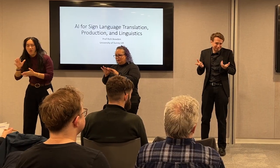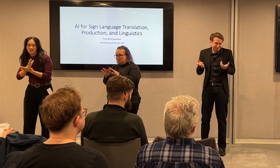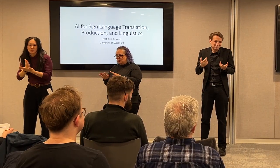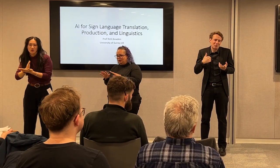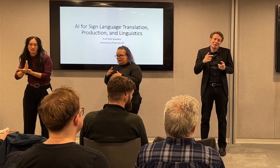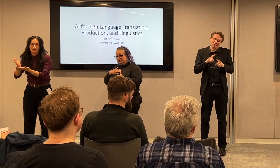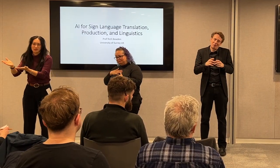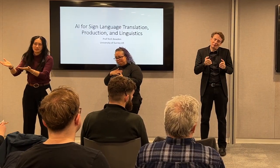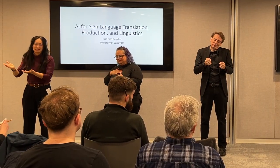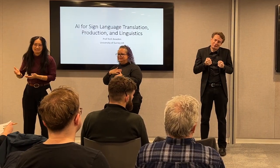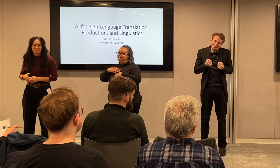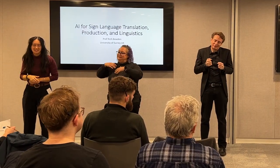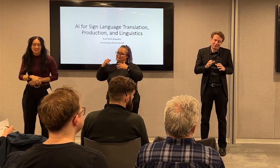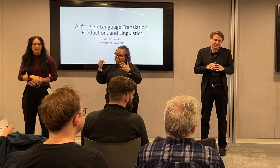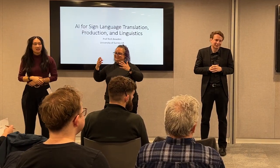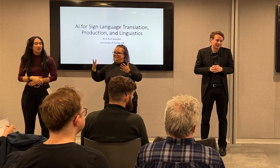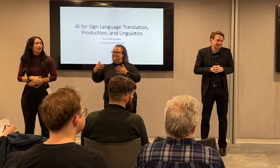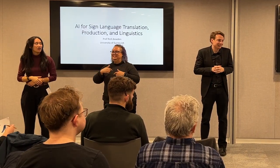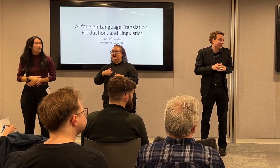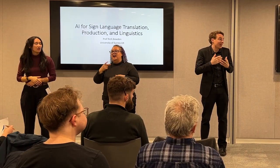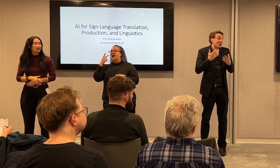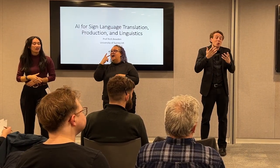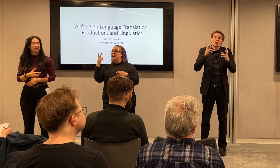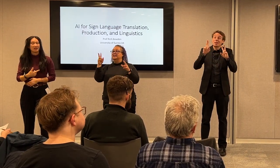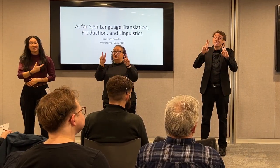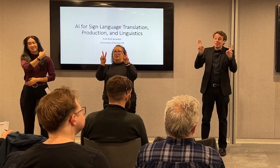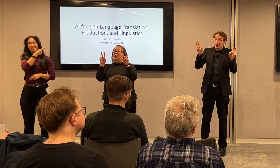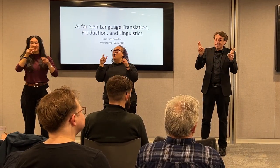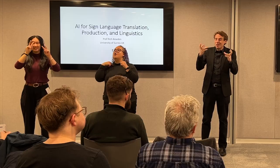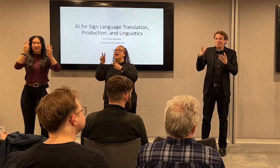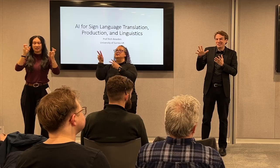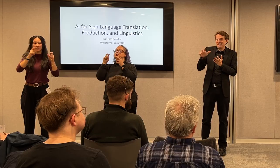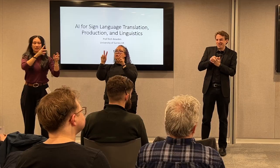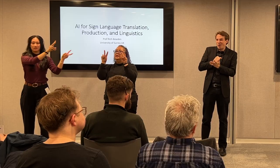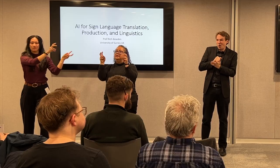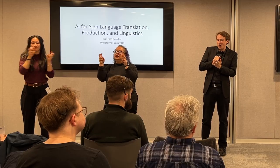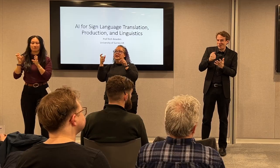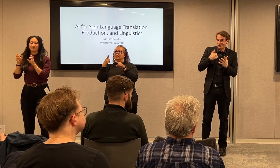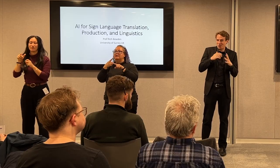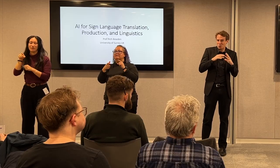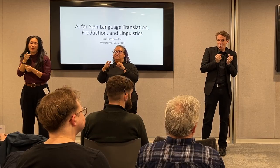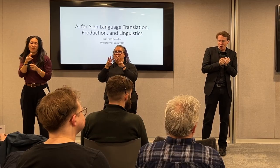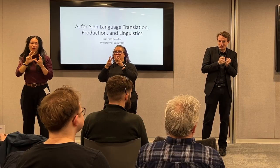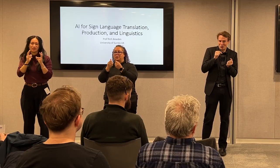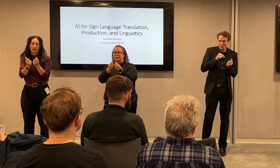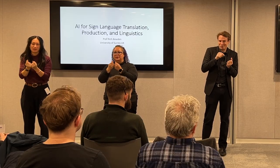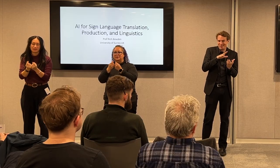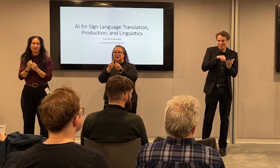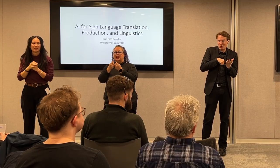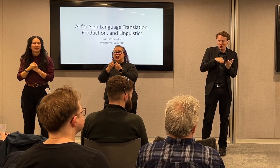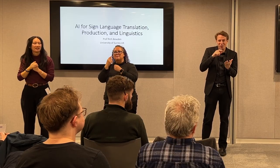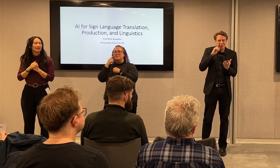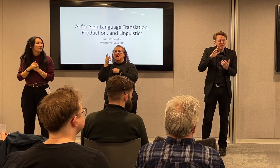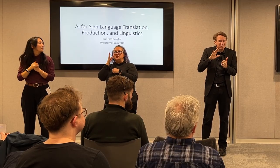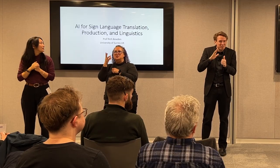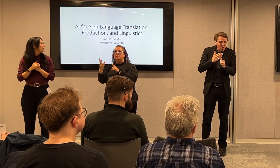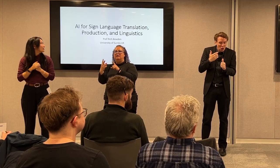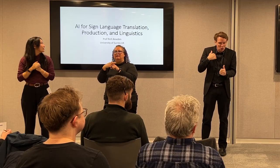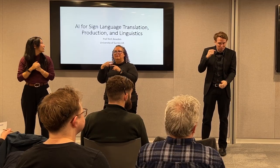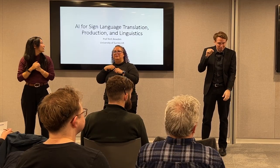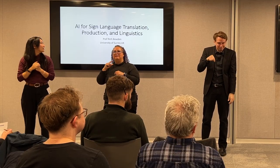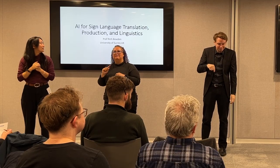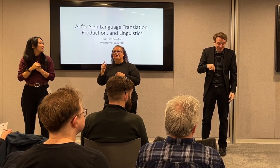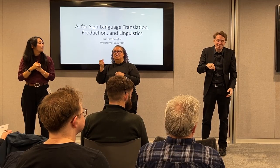So I stole the title from the workshop, cheekily, because I thought you put me on first. And I think we